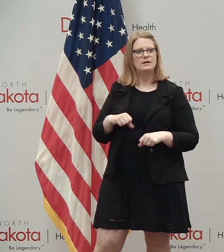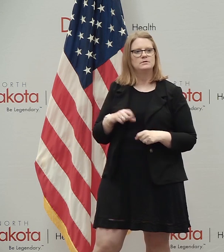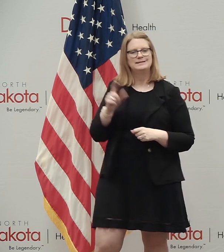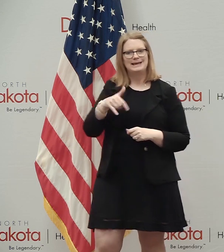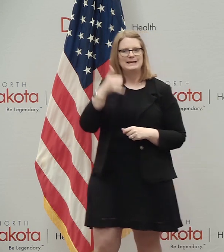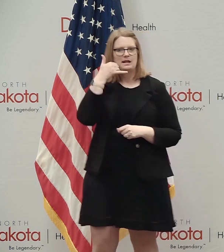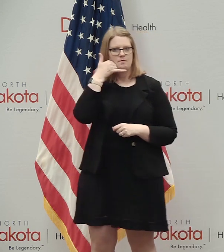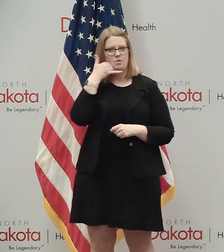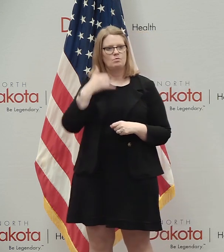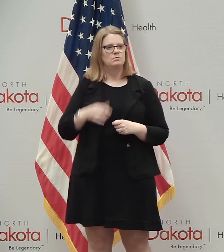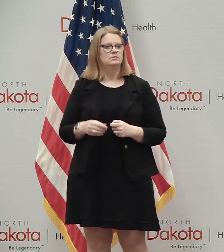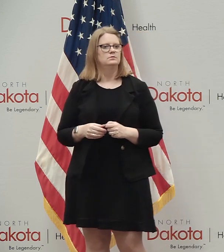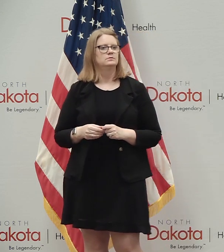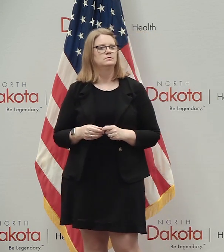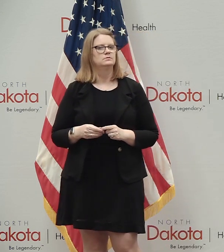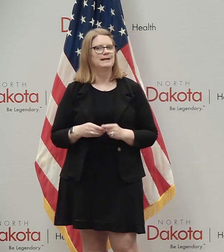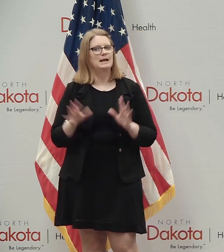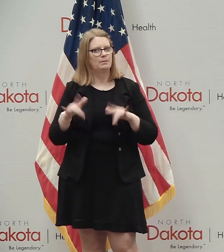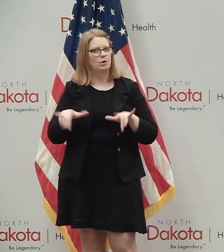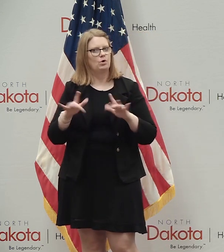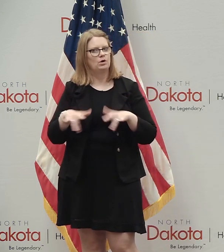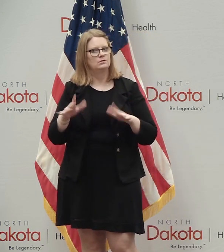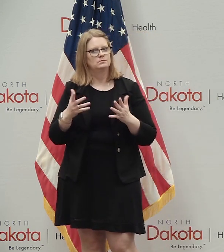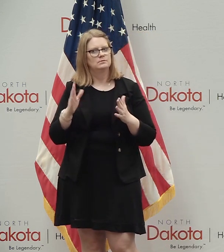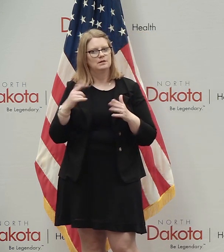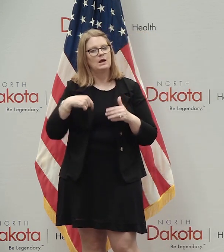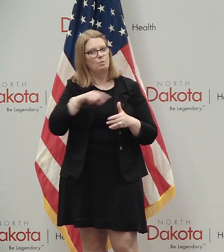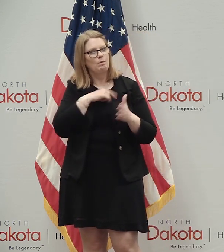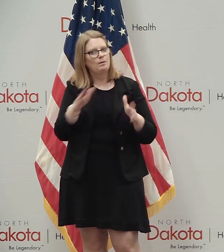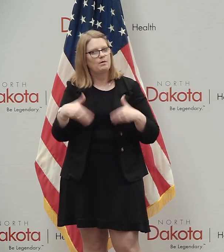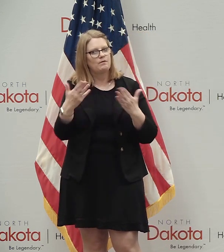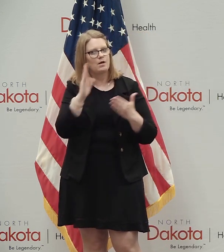telephone and a computer, which we'll provide.